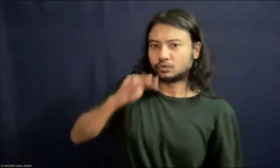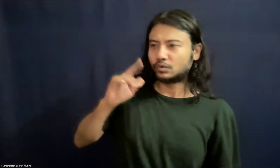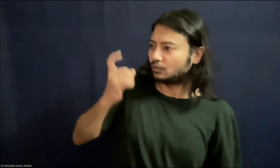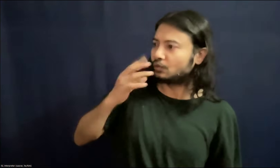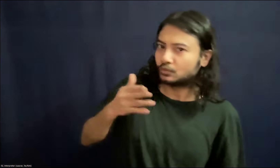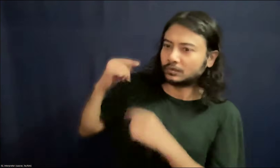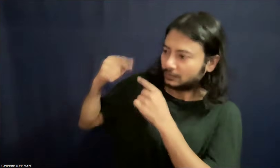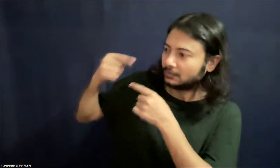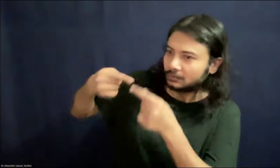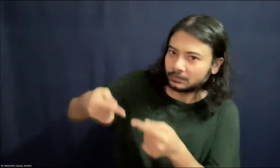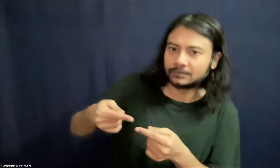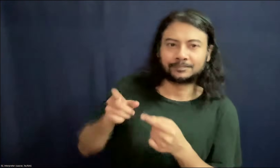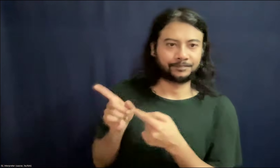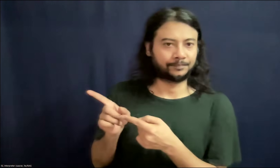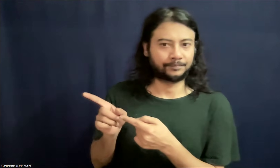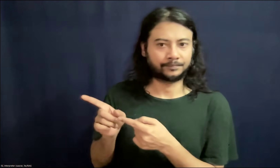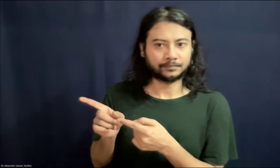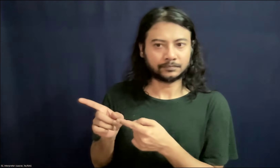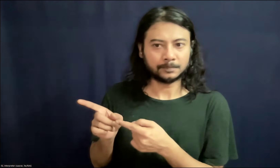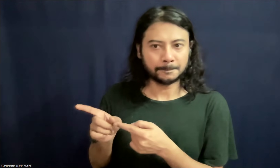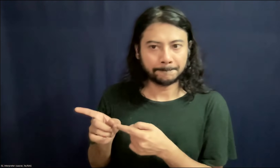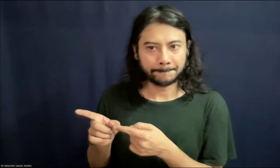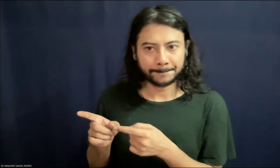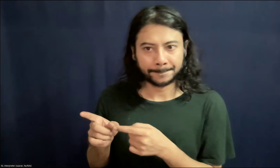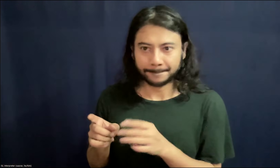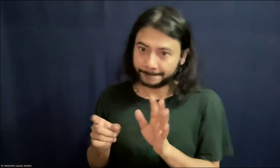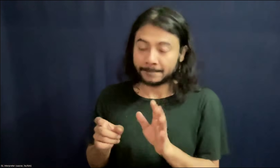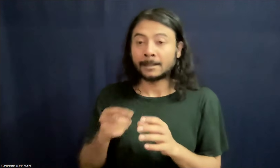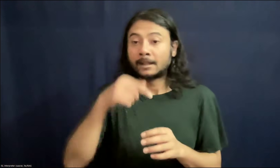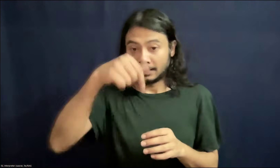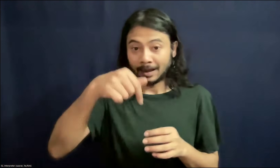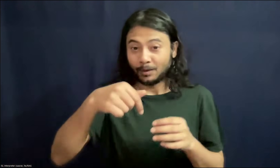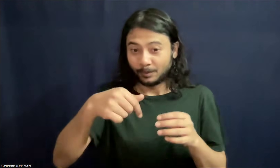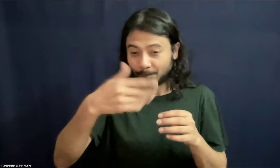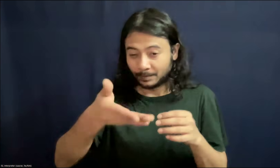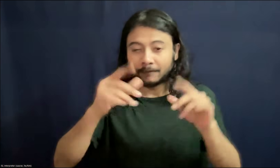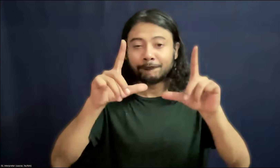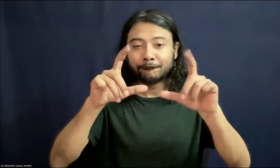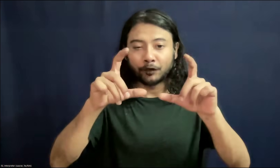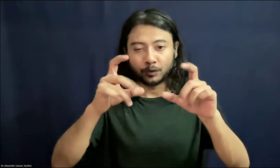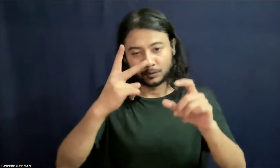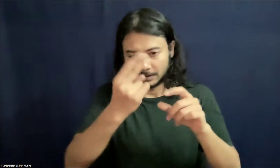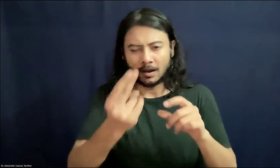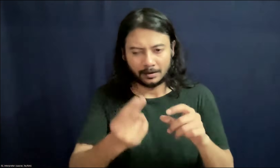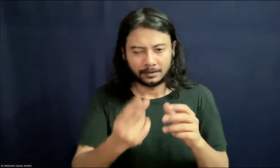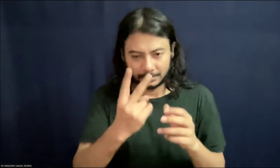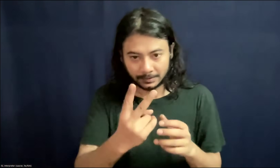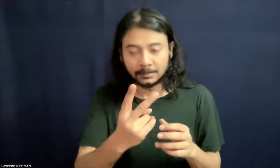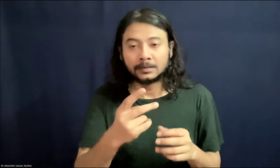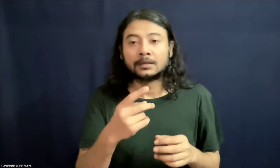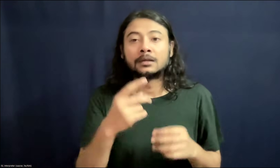two people. So one is buried in the books. There is no love or attachment on his face. He's